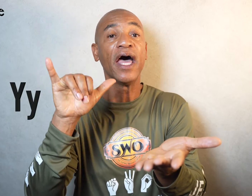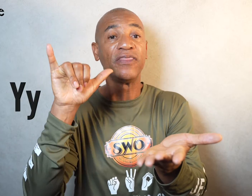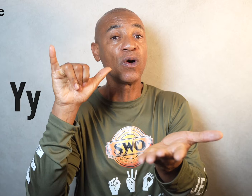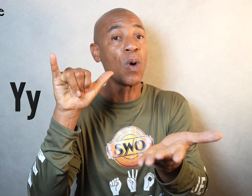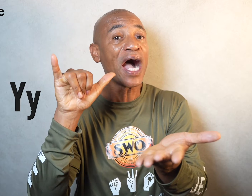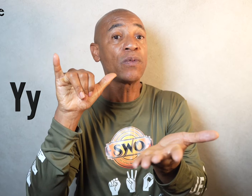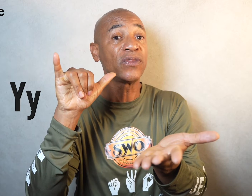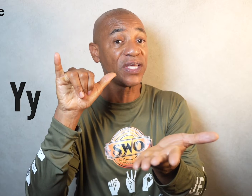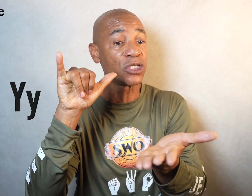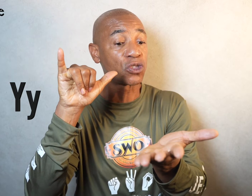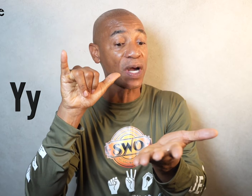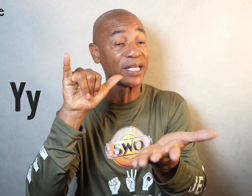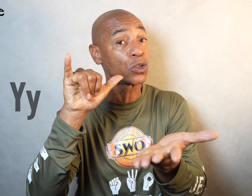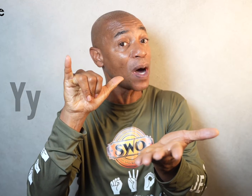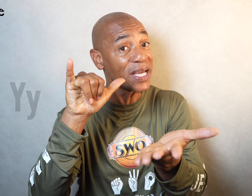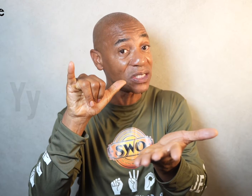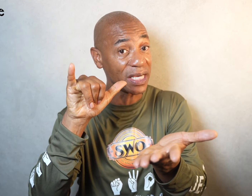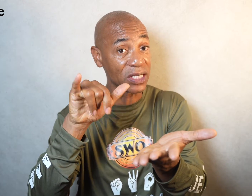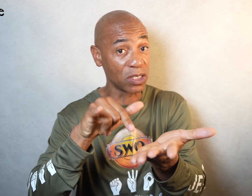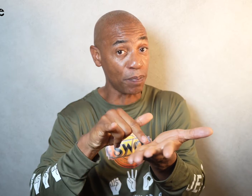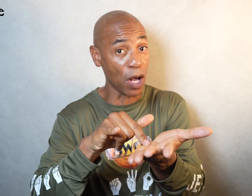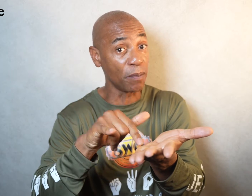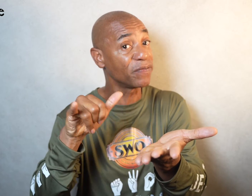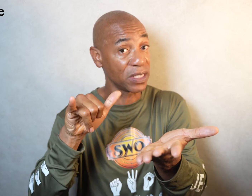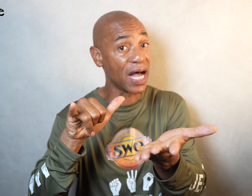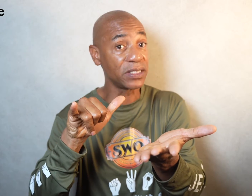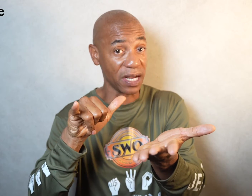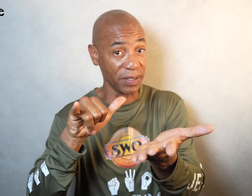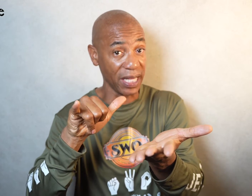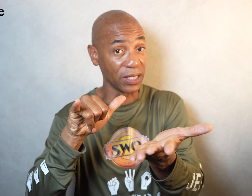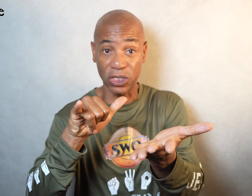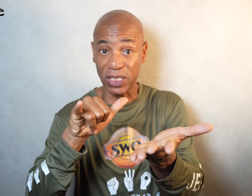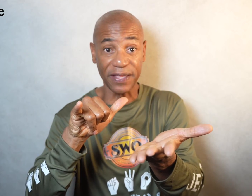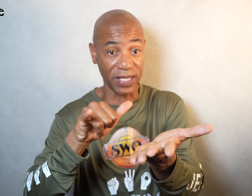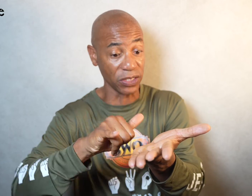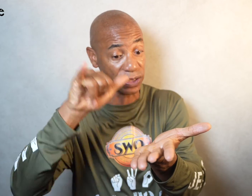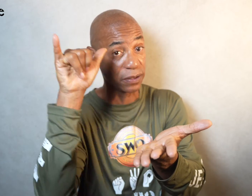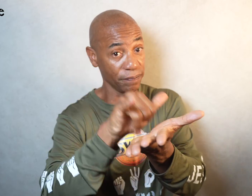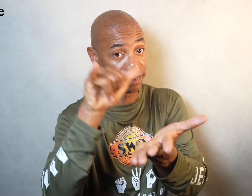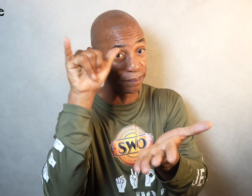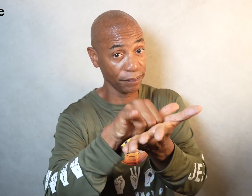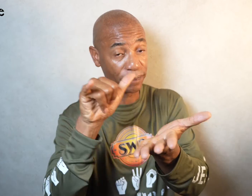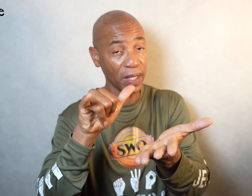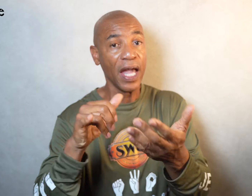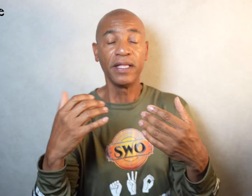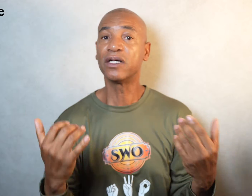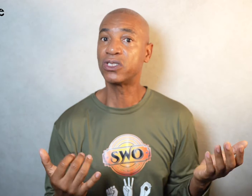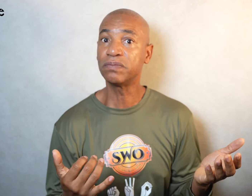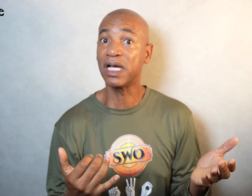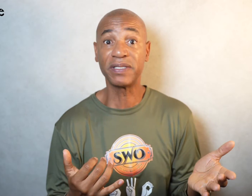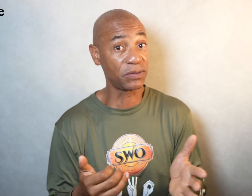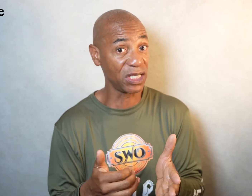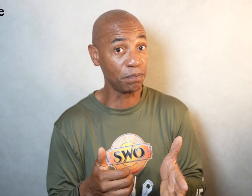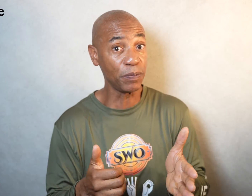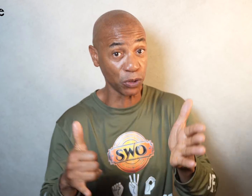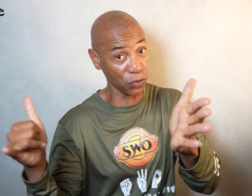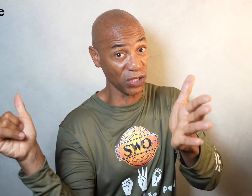The Y will then strike twice against the palm of the non-dominant hand, just like this. Now, sometimes I've seen people do